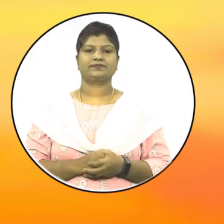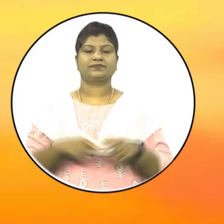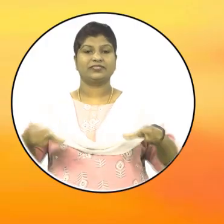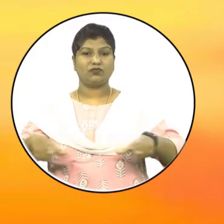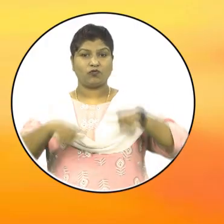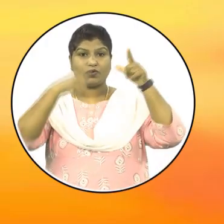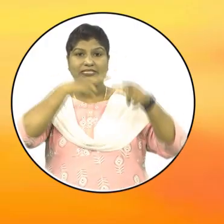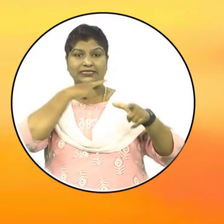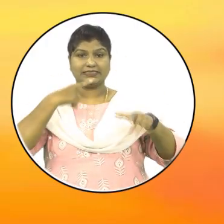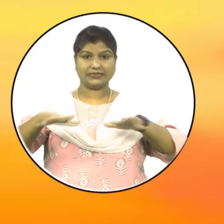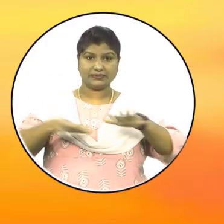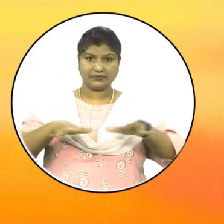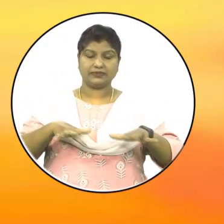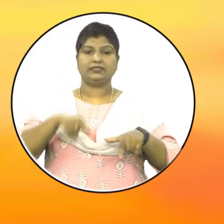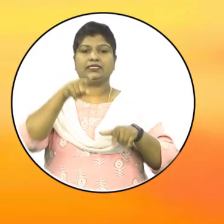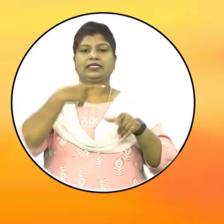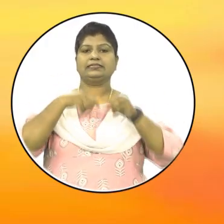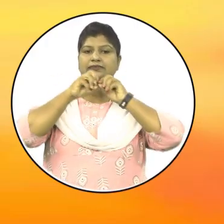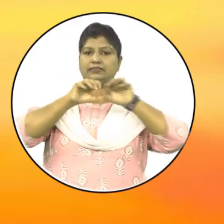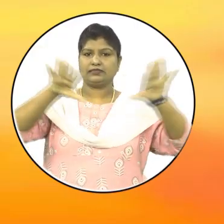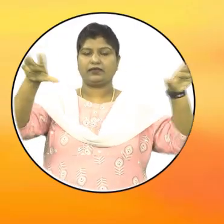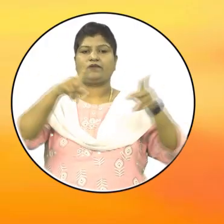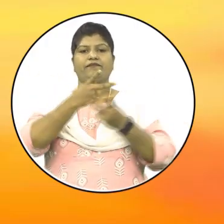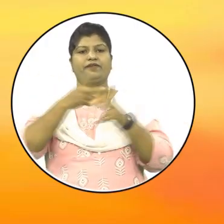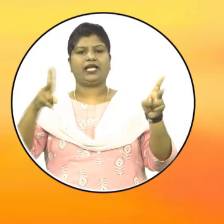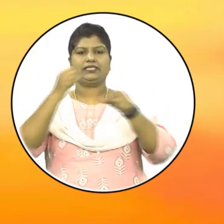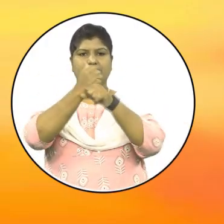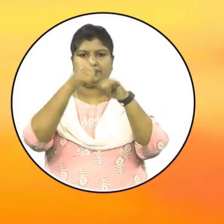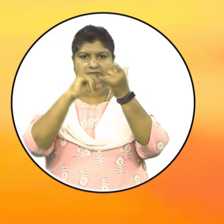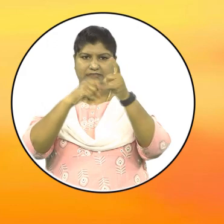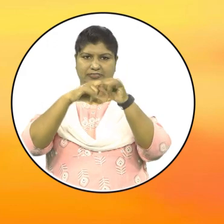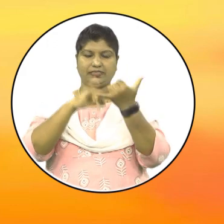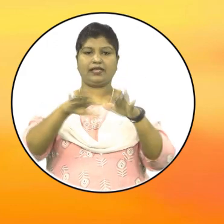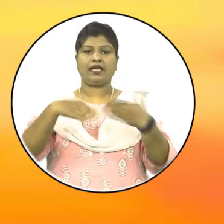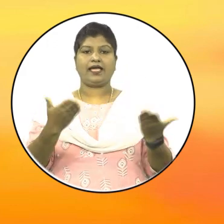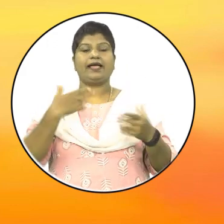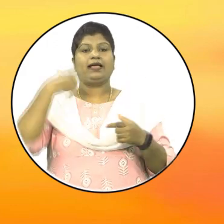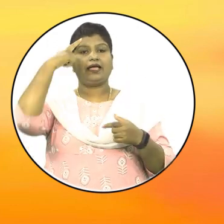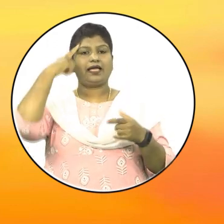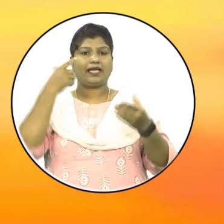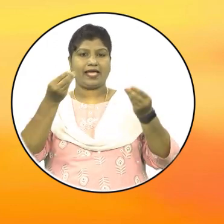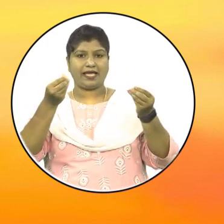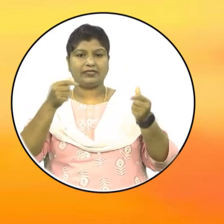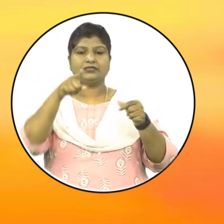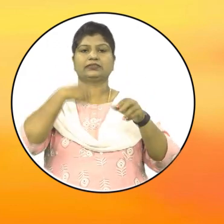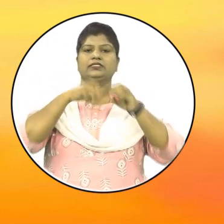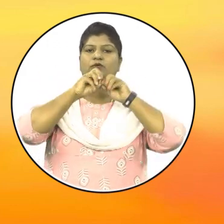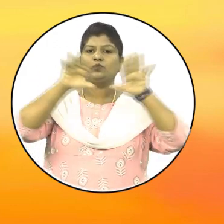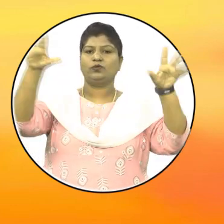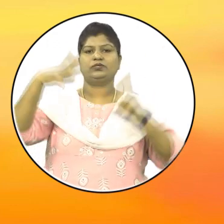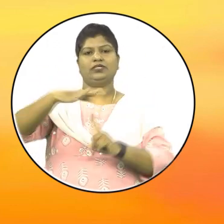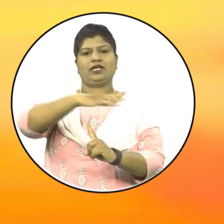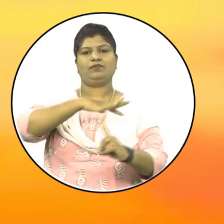Volcanic eruption releases various gases and ash into the atmosphere.